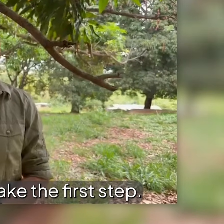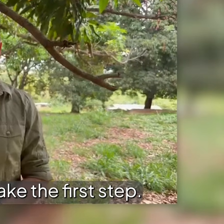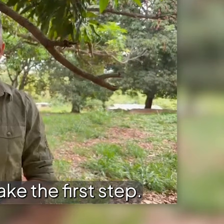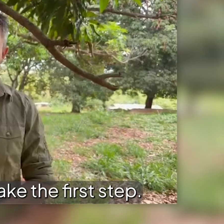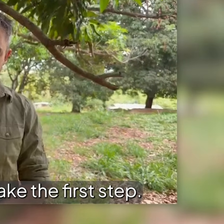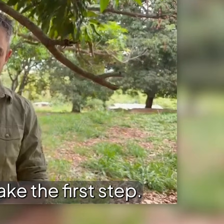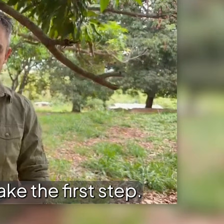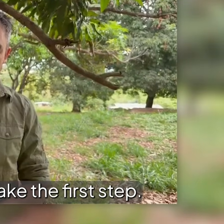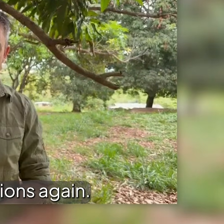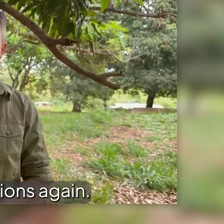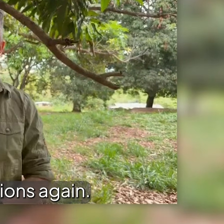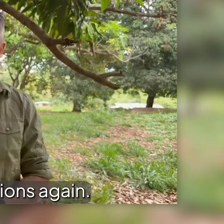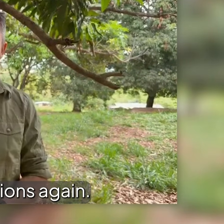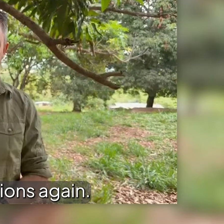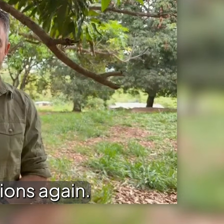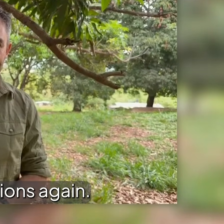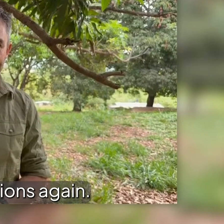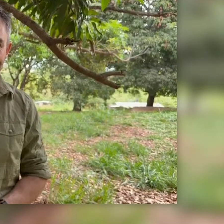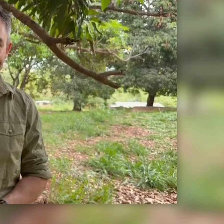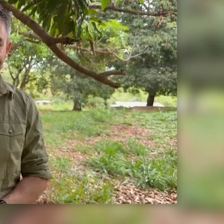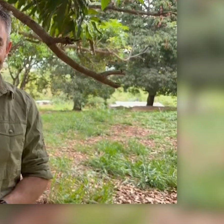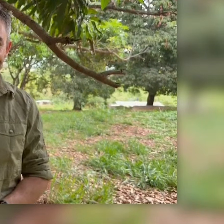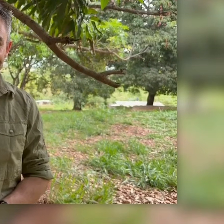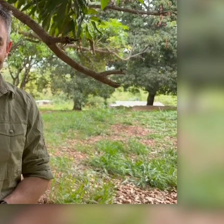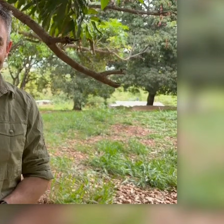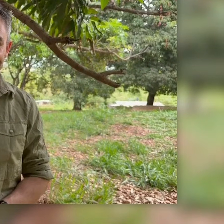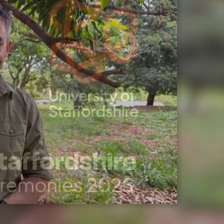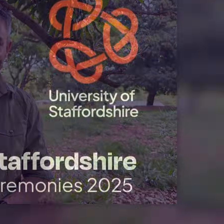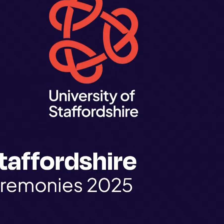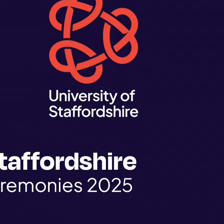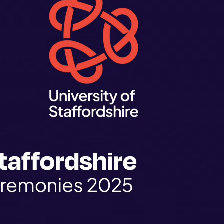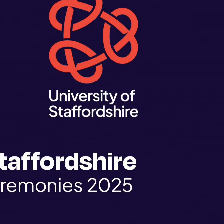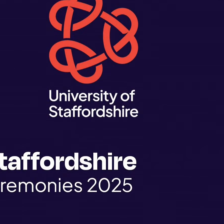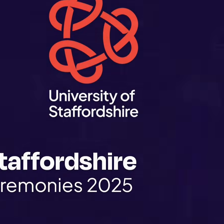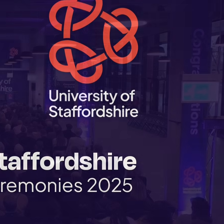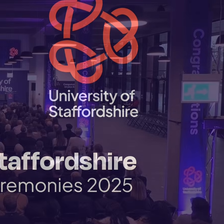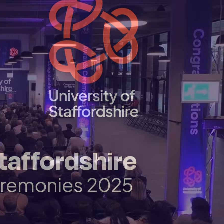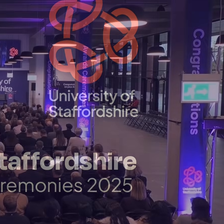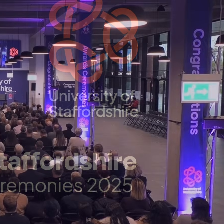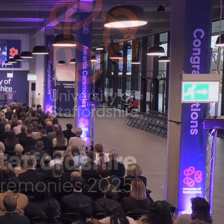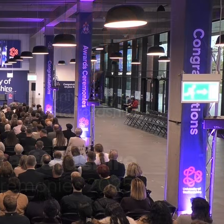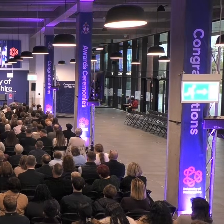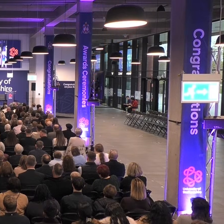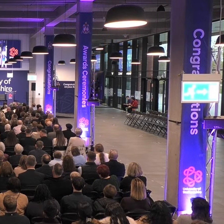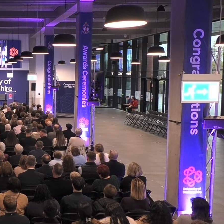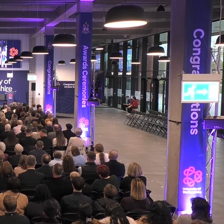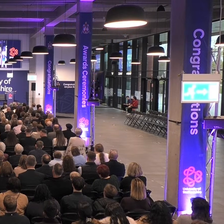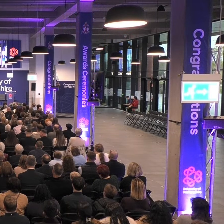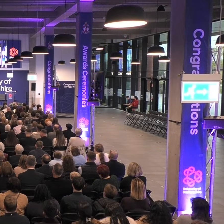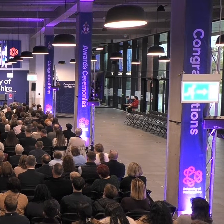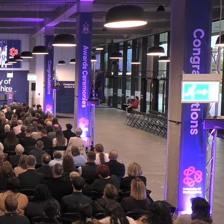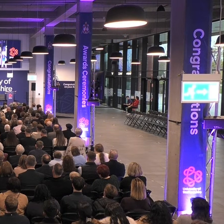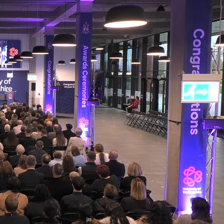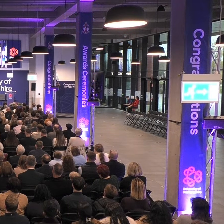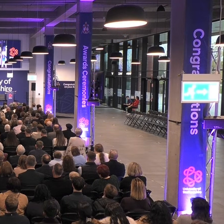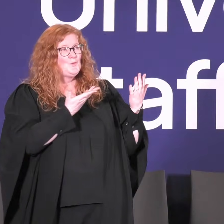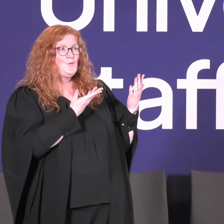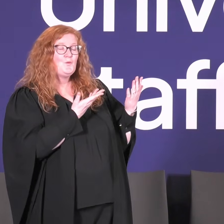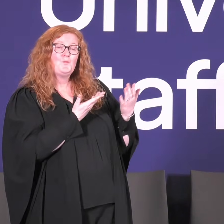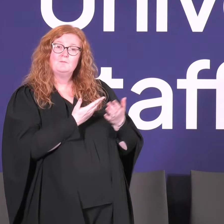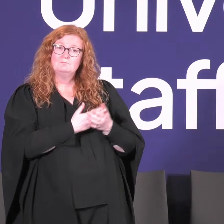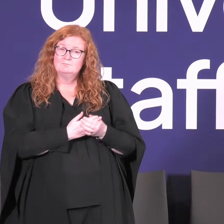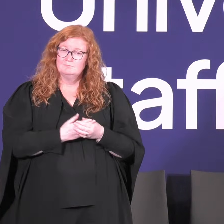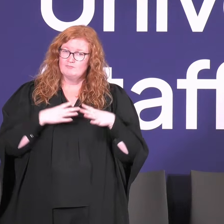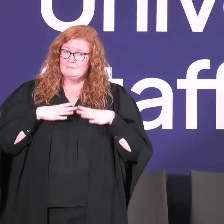the first step. So congratulations again. Thank you, Levison. And so, without further